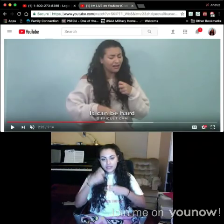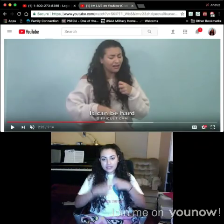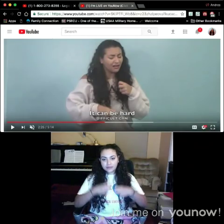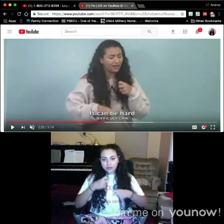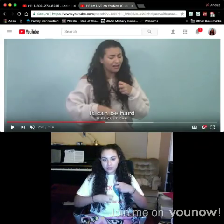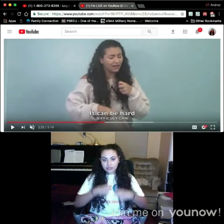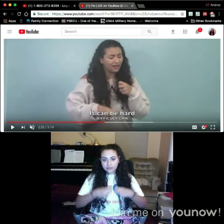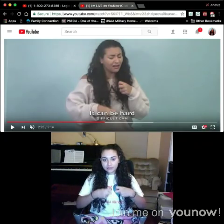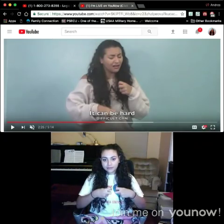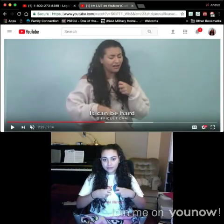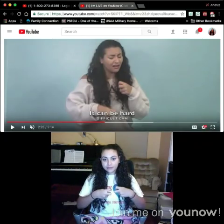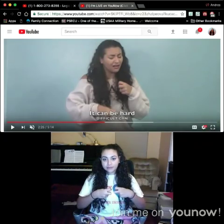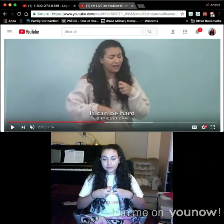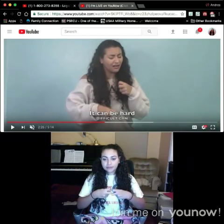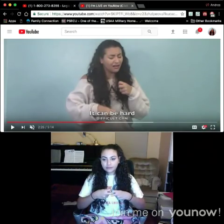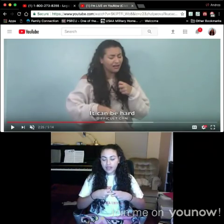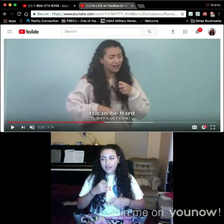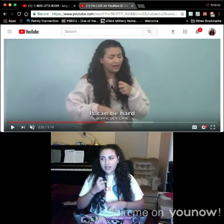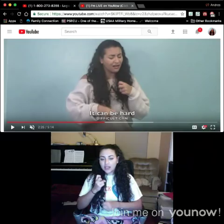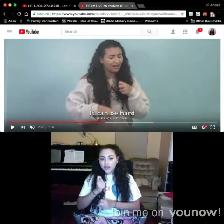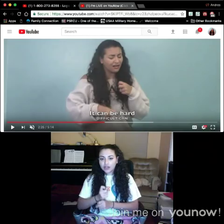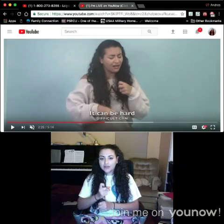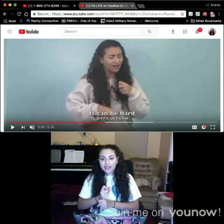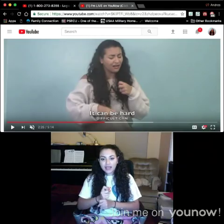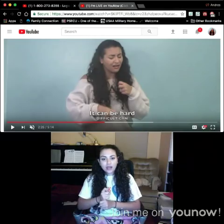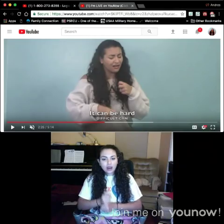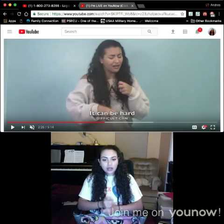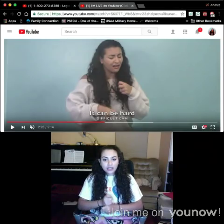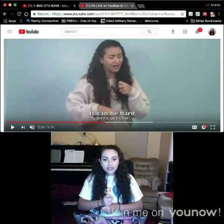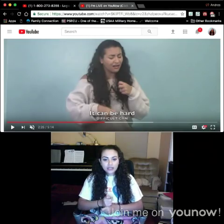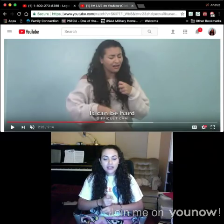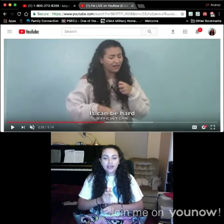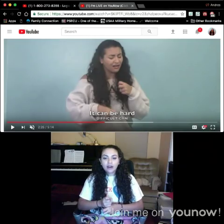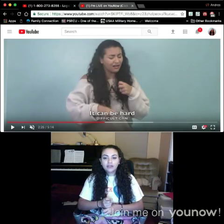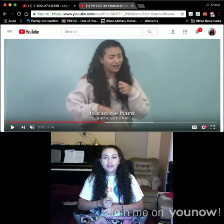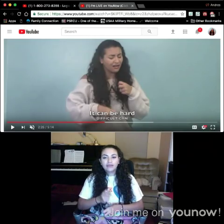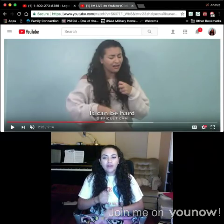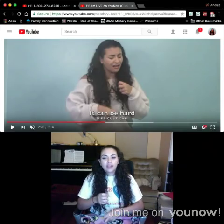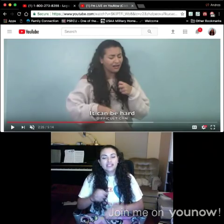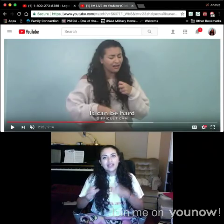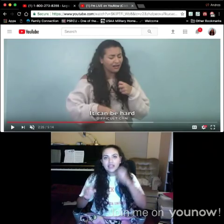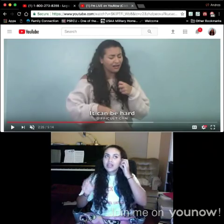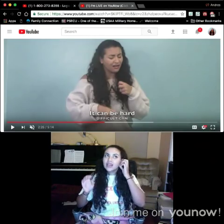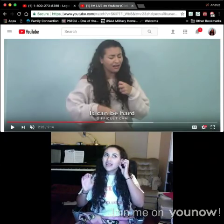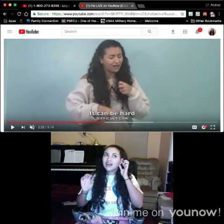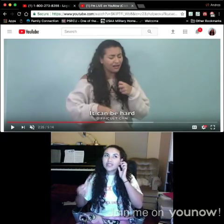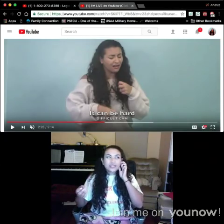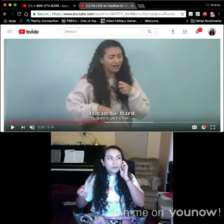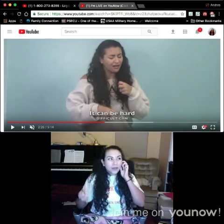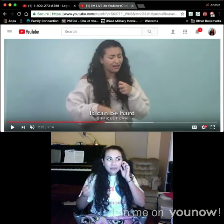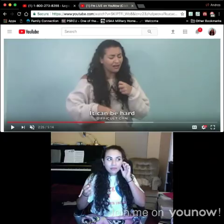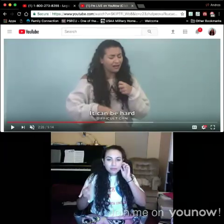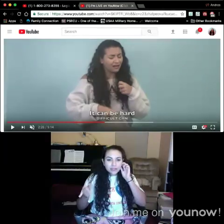be difficult. I think I could have signed hard like rock, because I think that